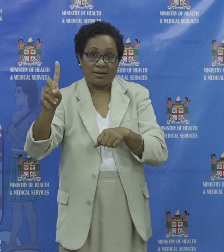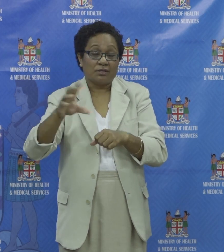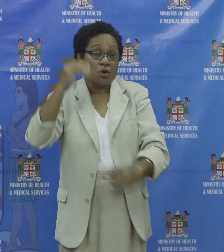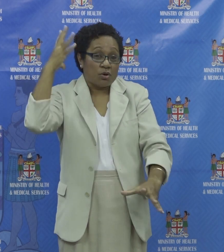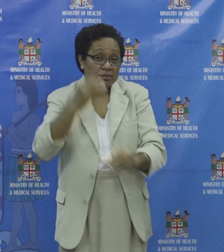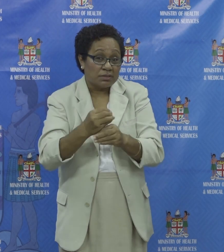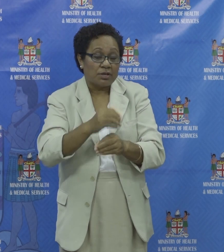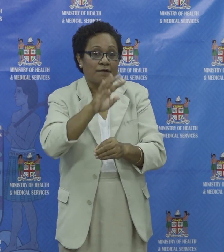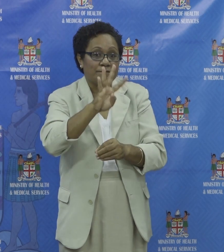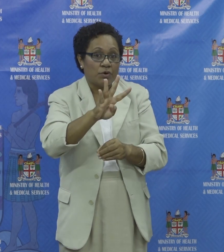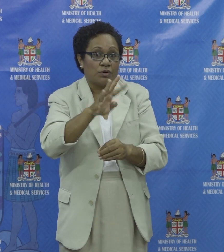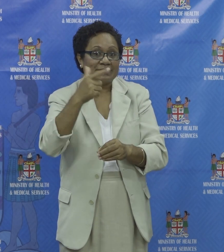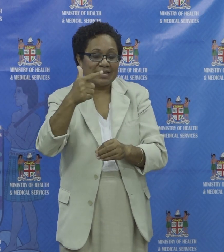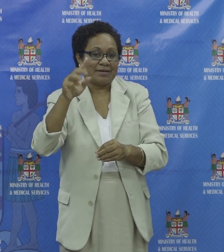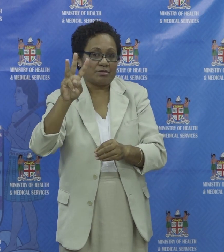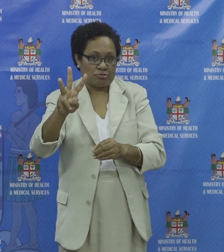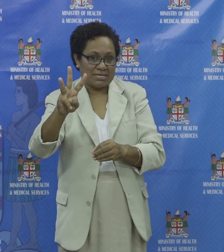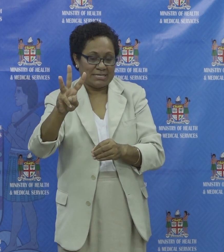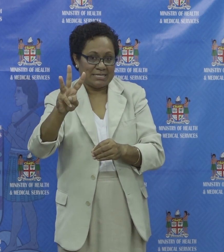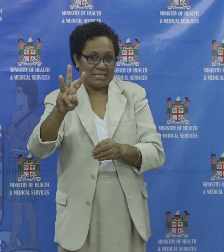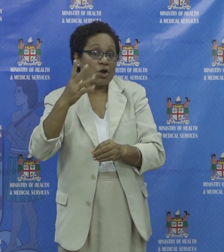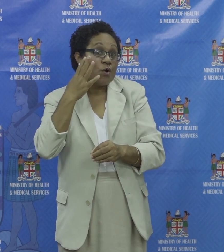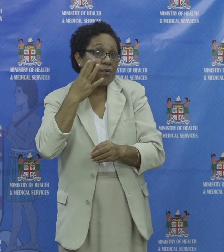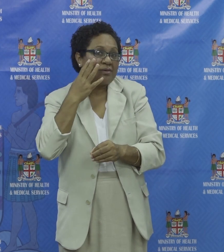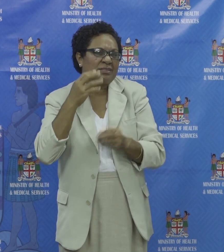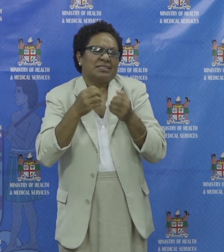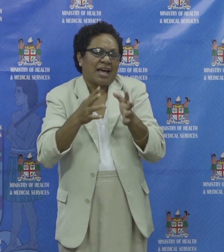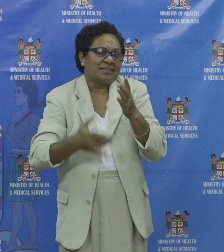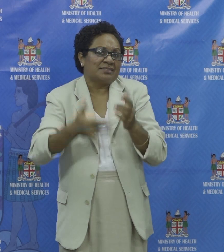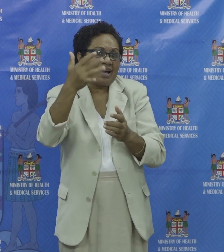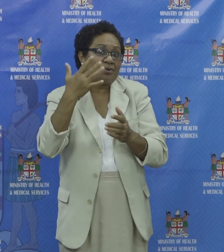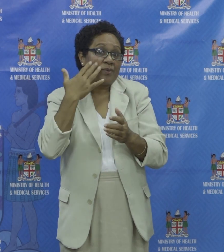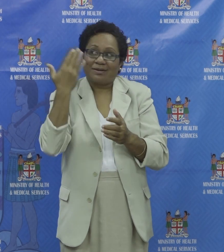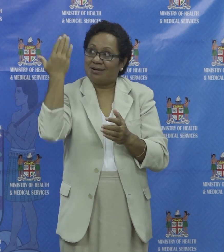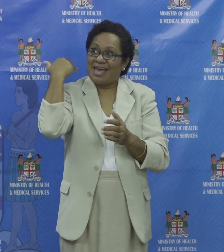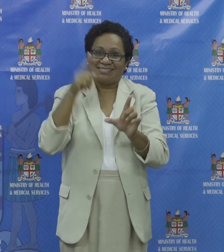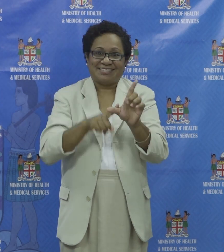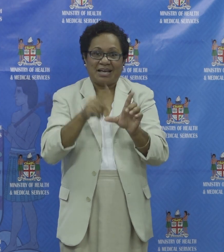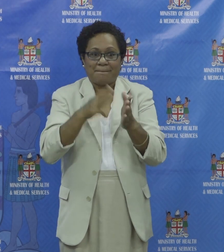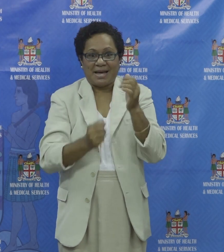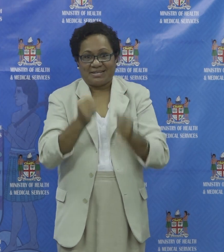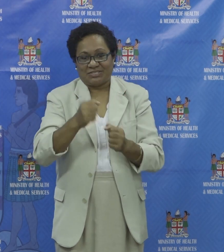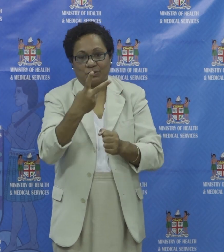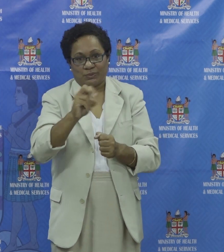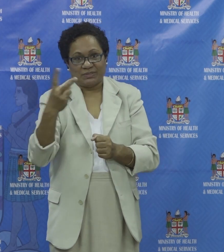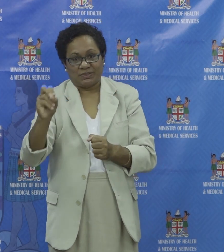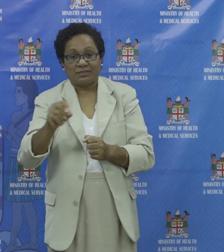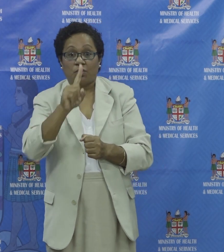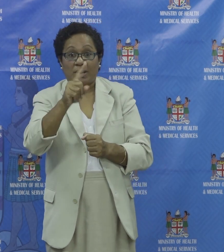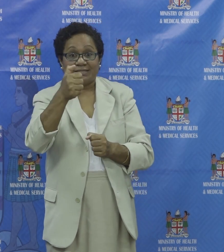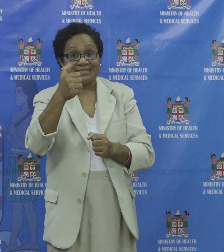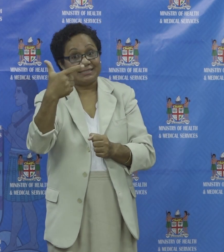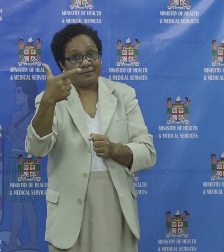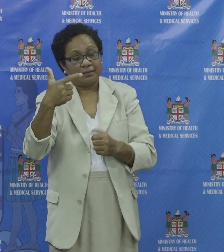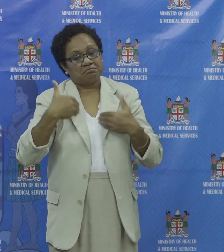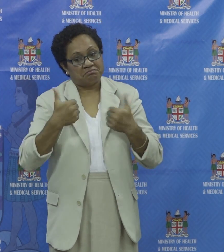of 473 cases since detecting our first case in March of 2020. And we've had 167